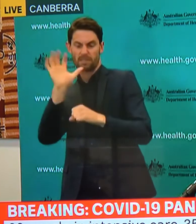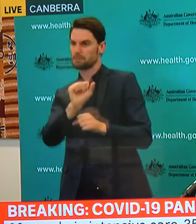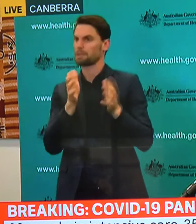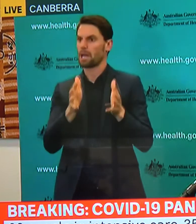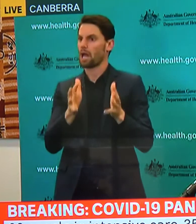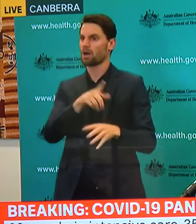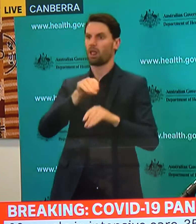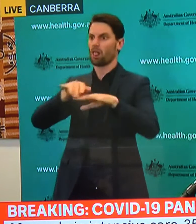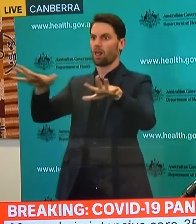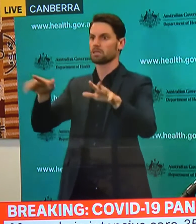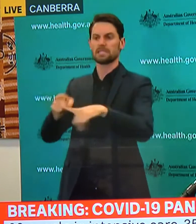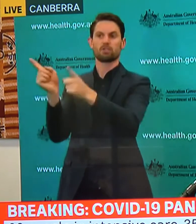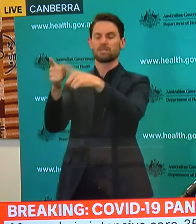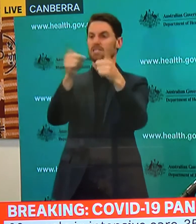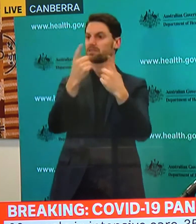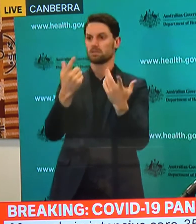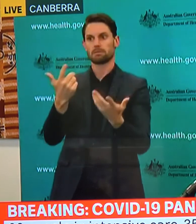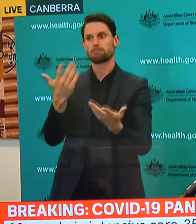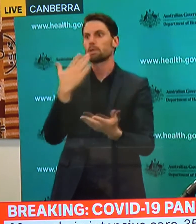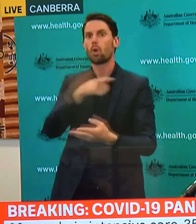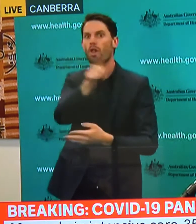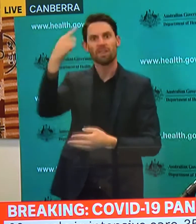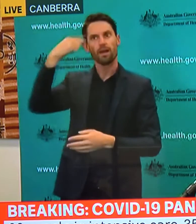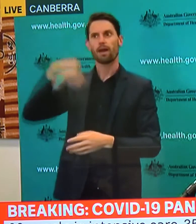severely, and this is a wake-up call for all of us.